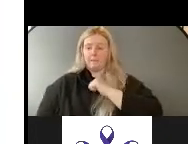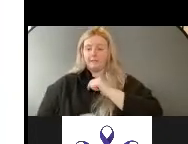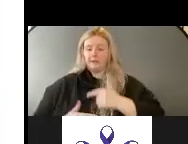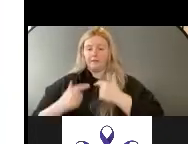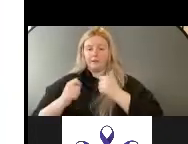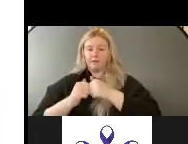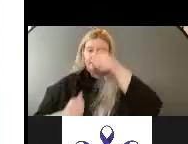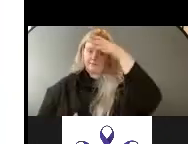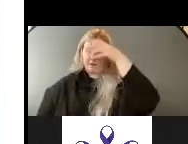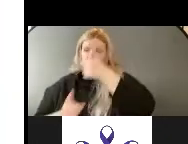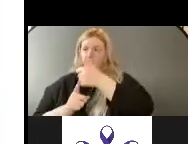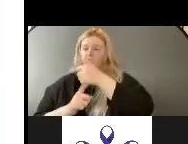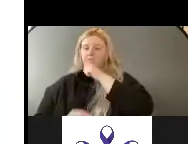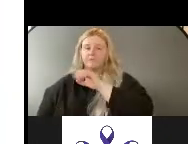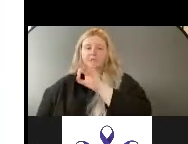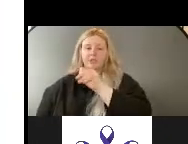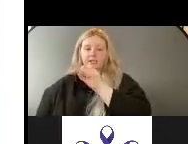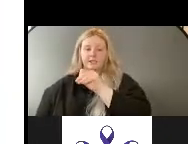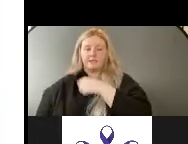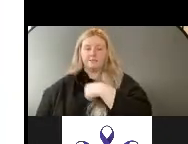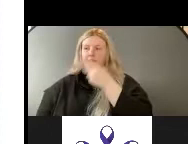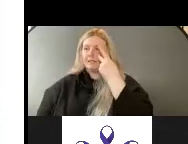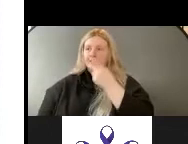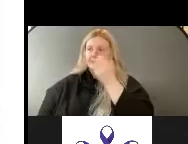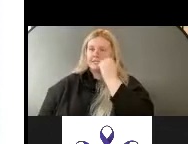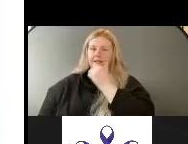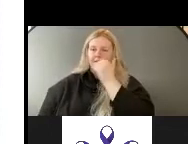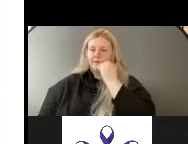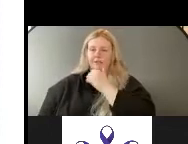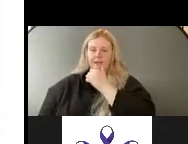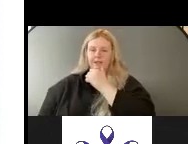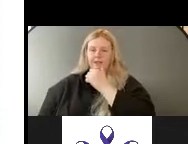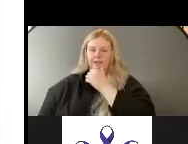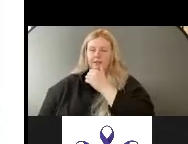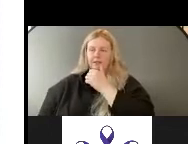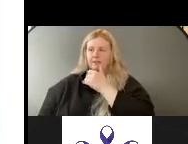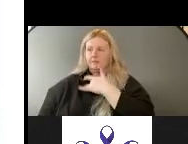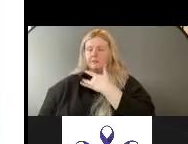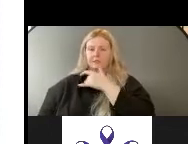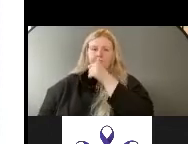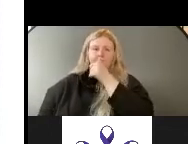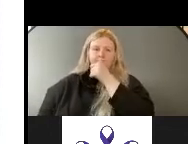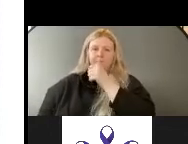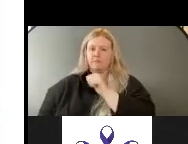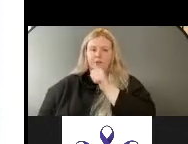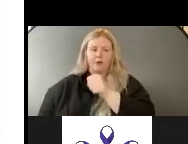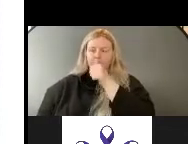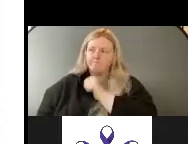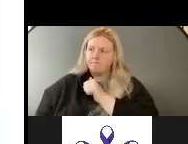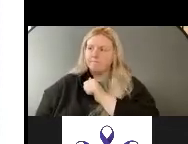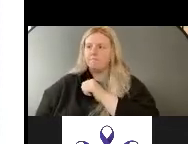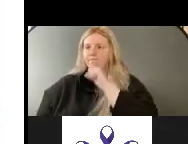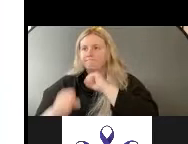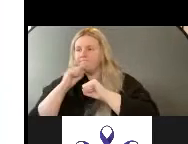every day I see how easy it is to be impatient or to push for